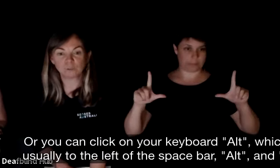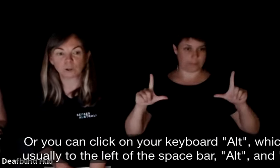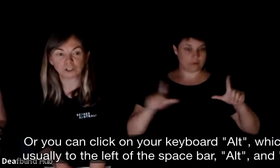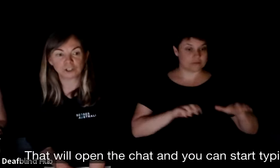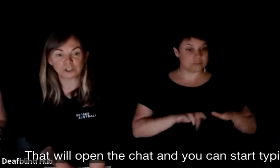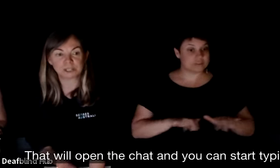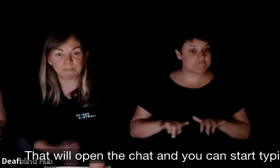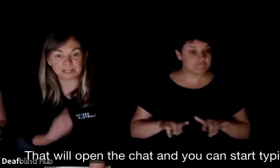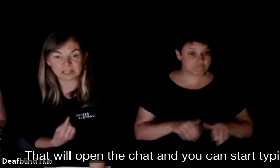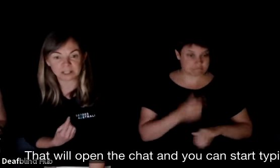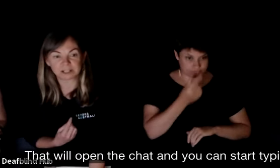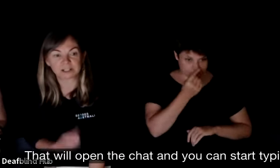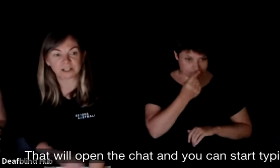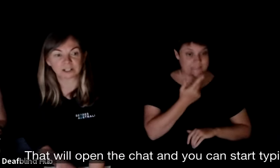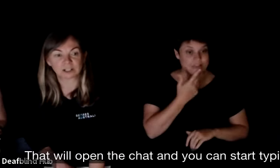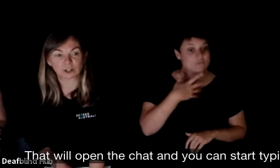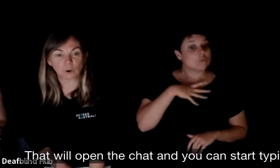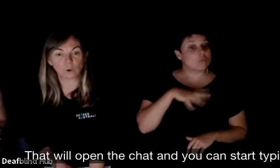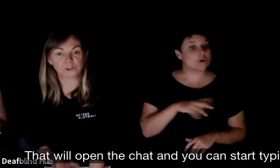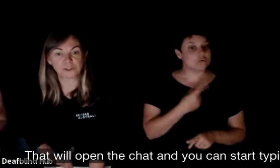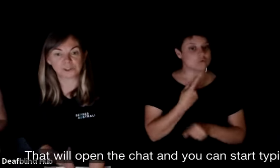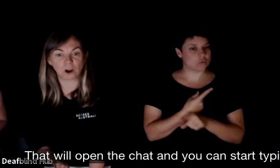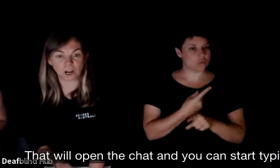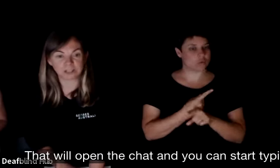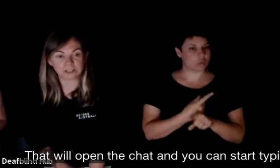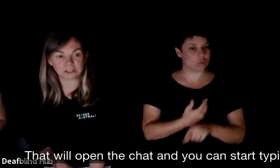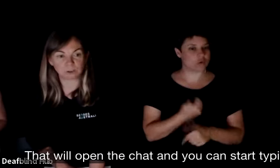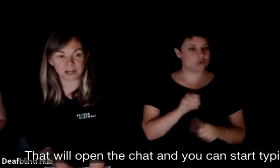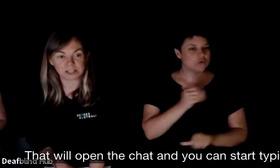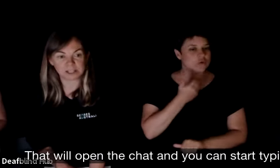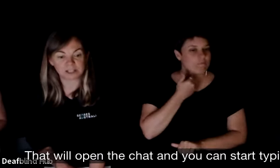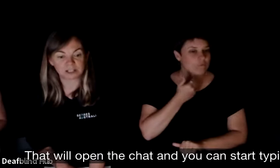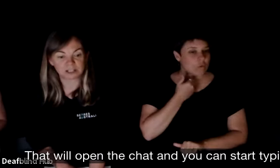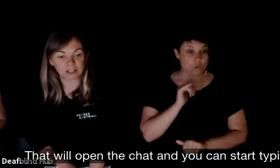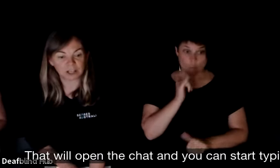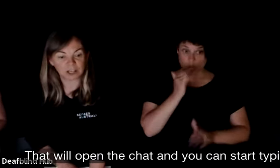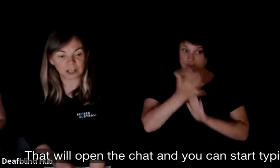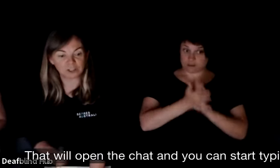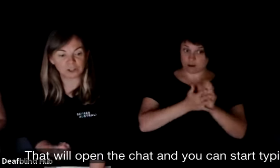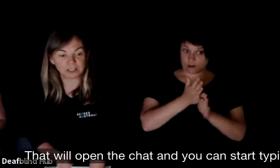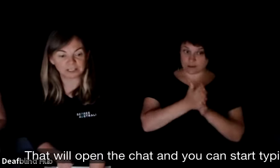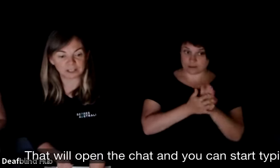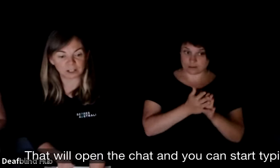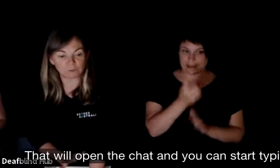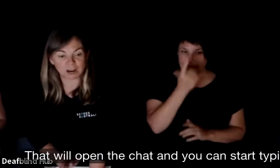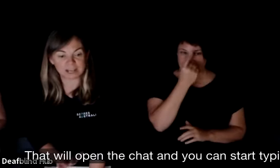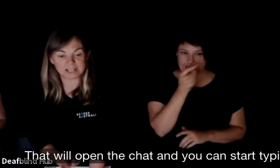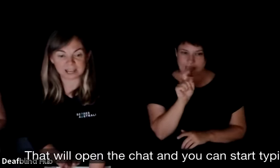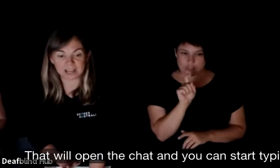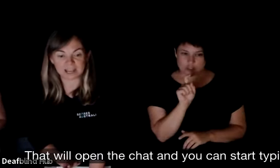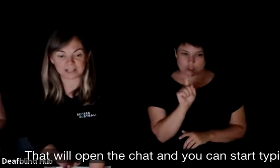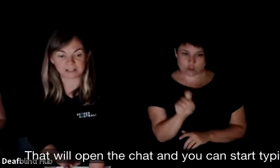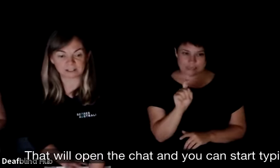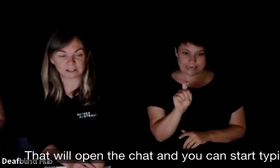If you want to speak or to sign to us, can you click